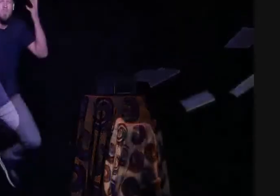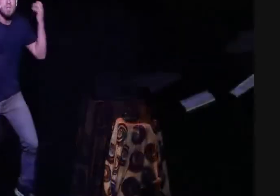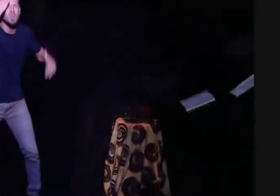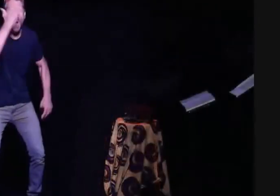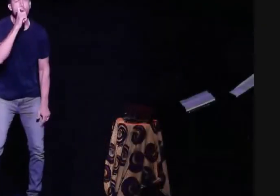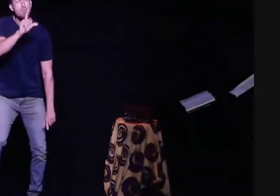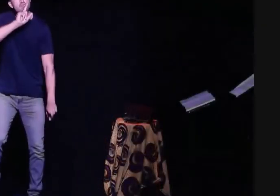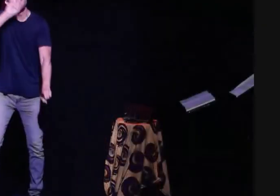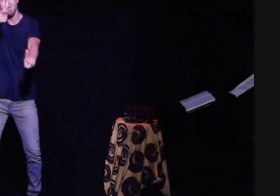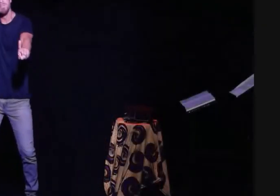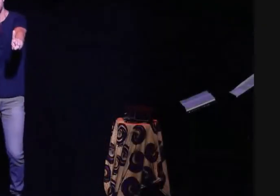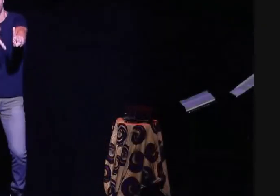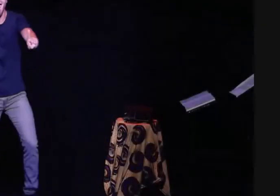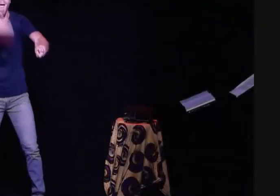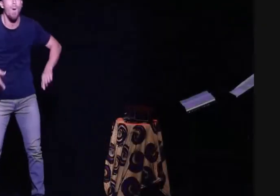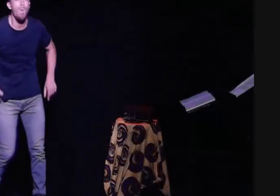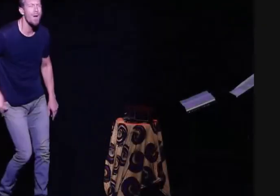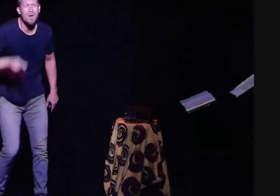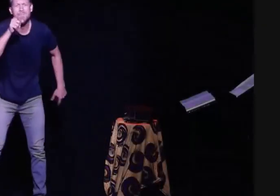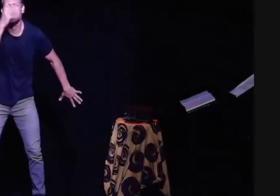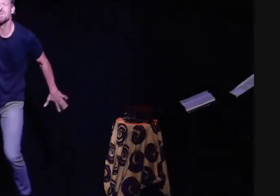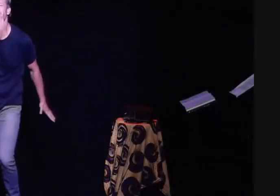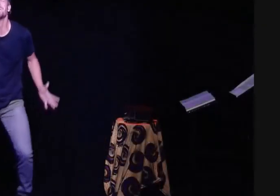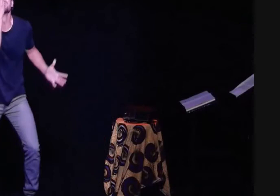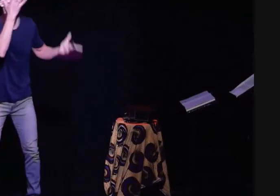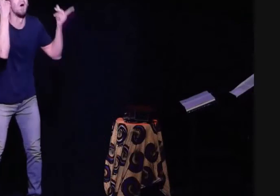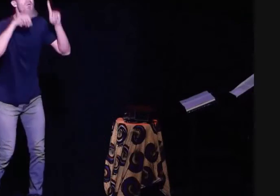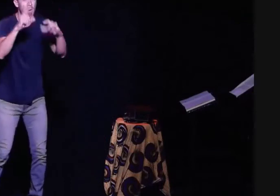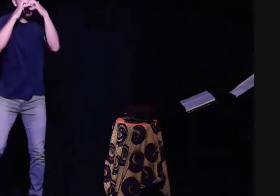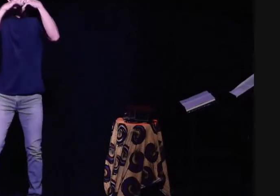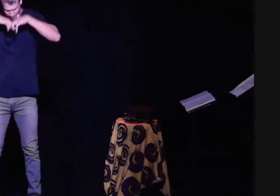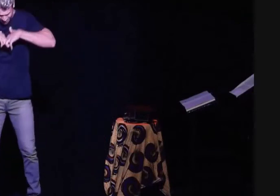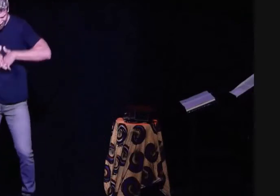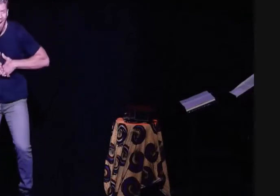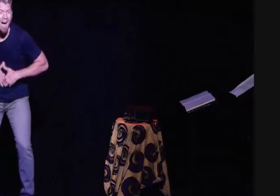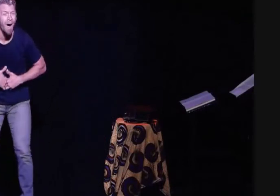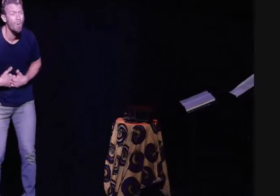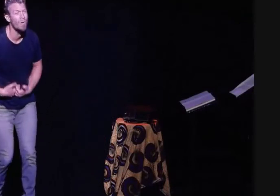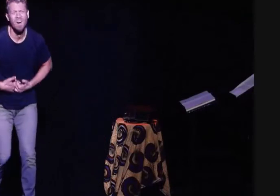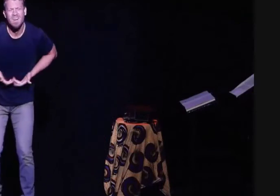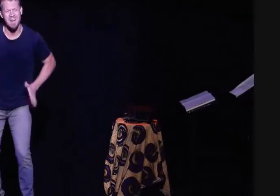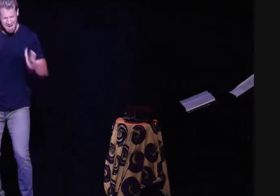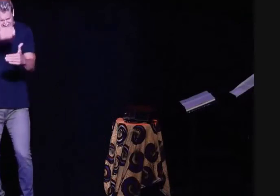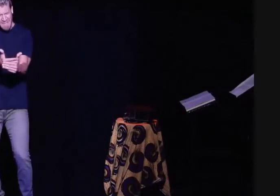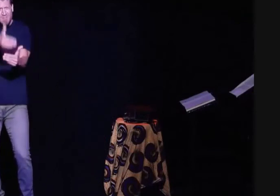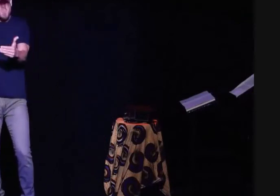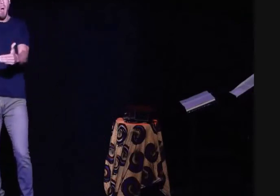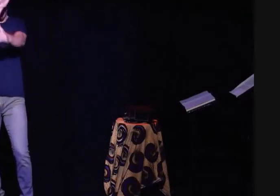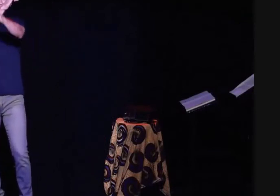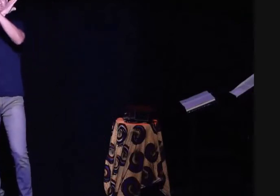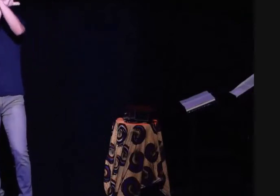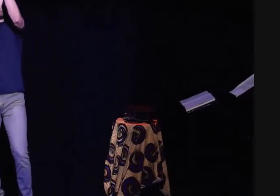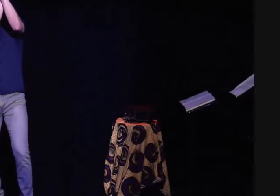I wanna know what you're all about. You're beautiful when you're broken down.